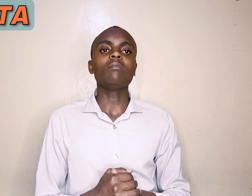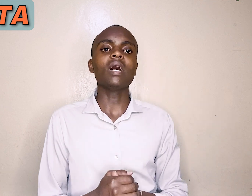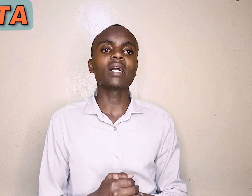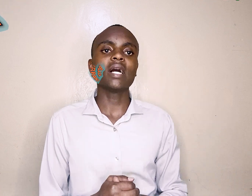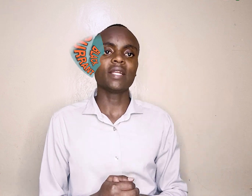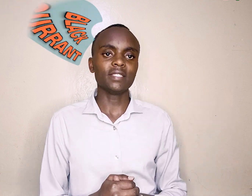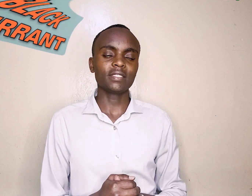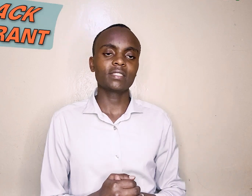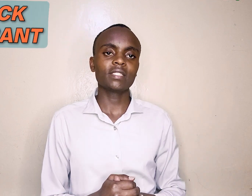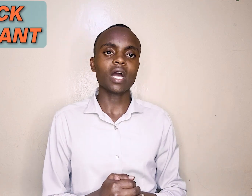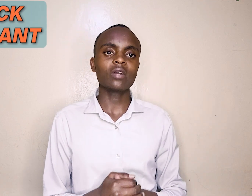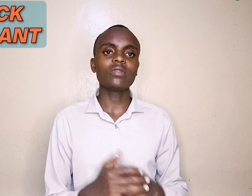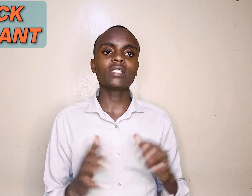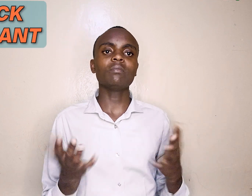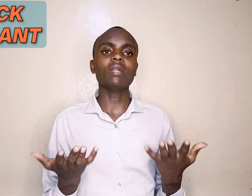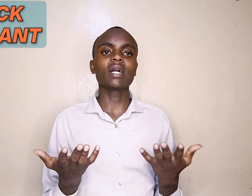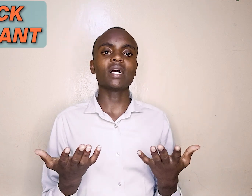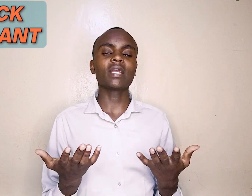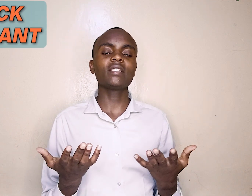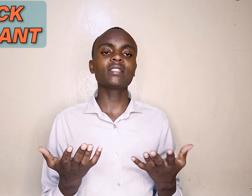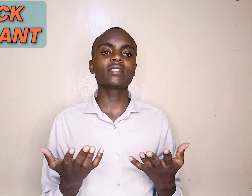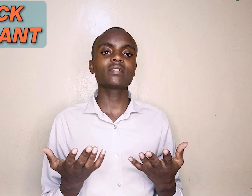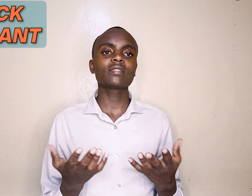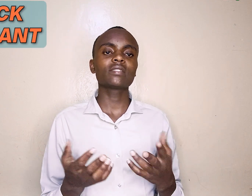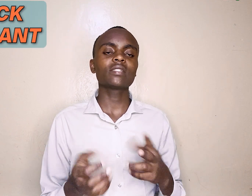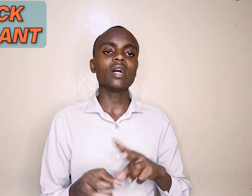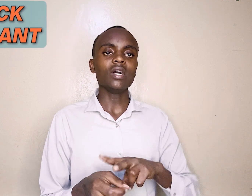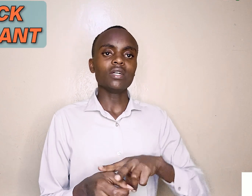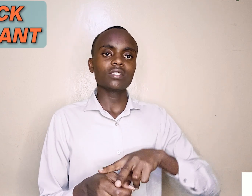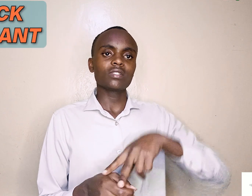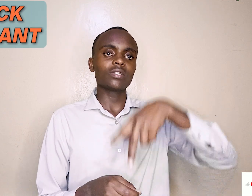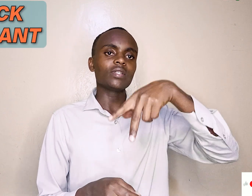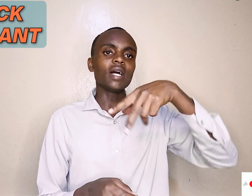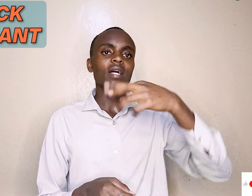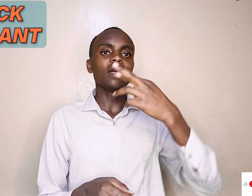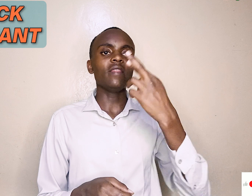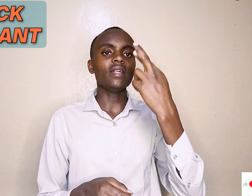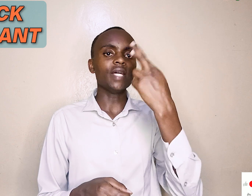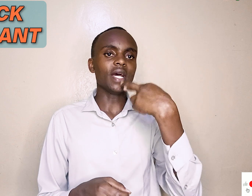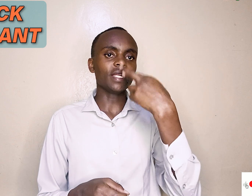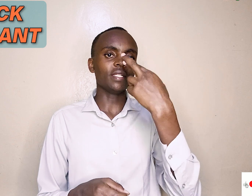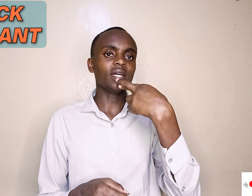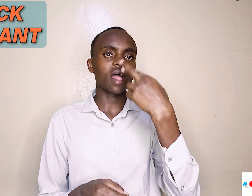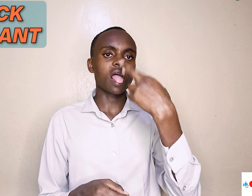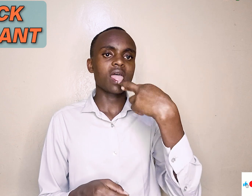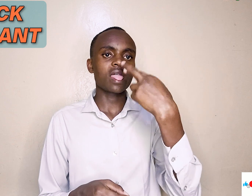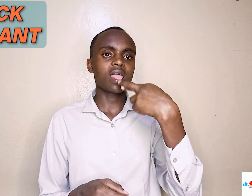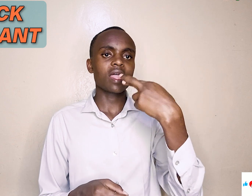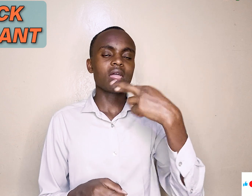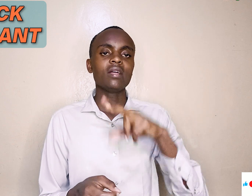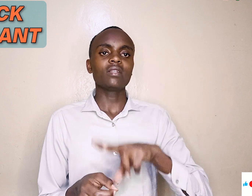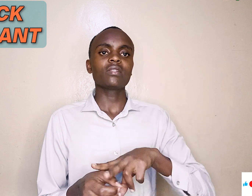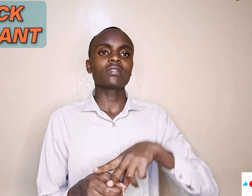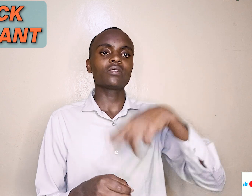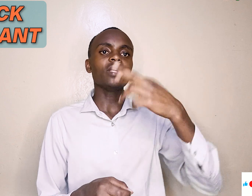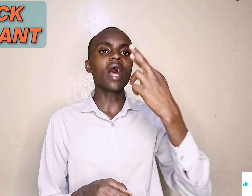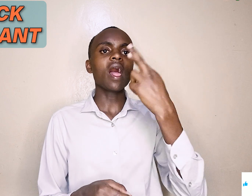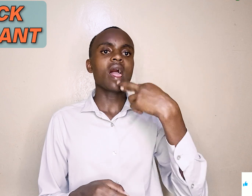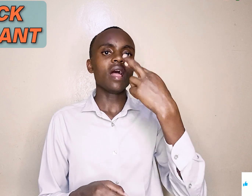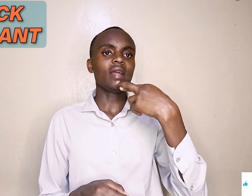Black currant. How do you send black currant? Soda and then red. Soda,